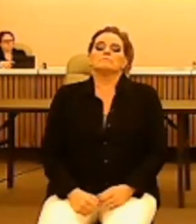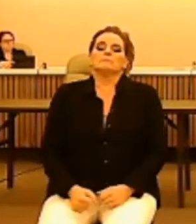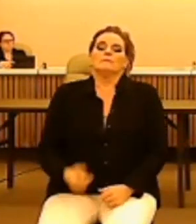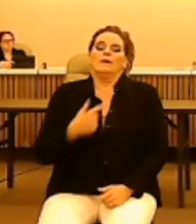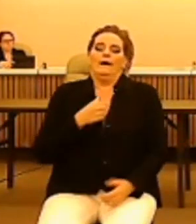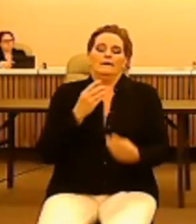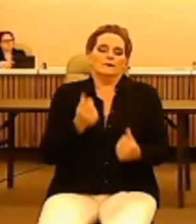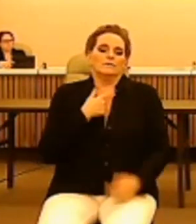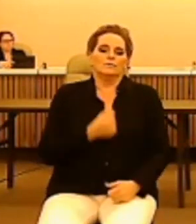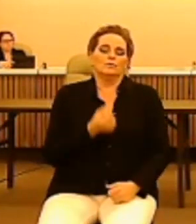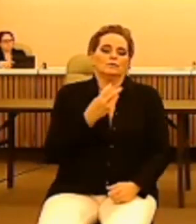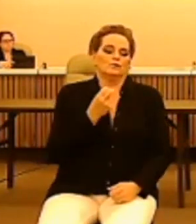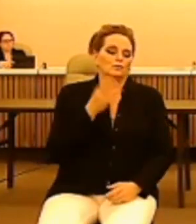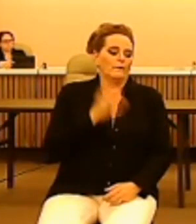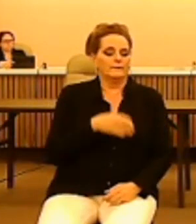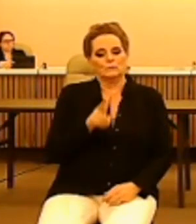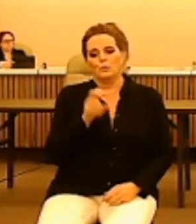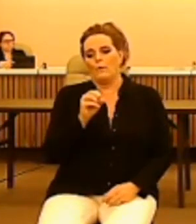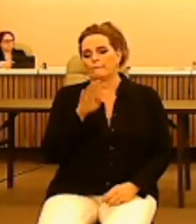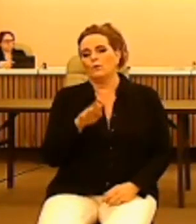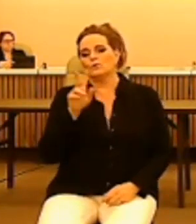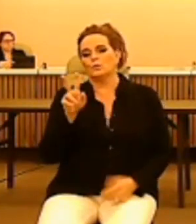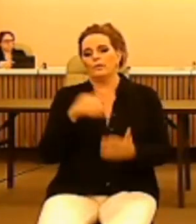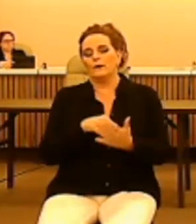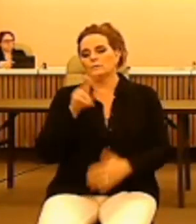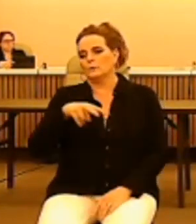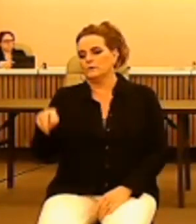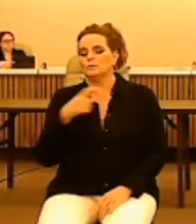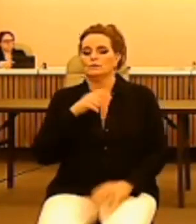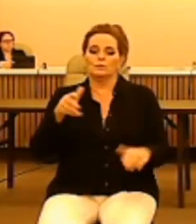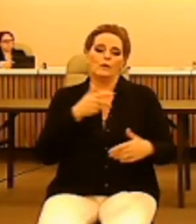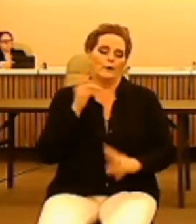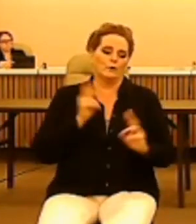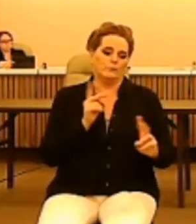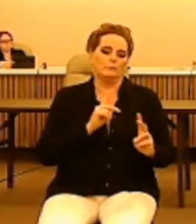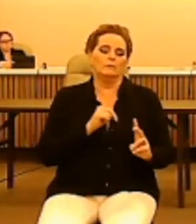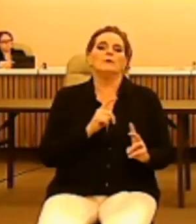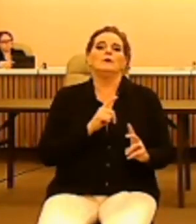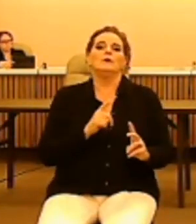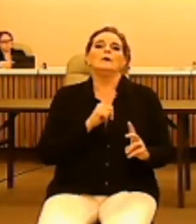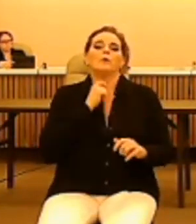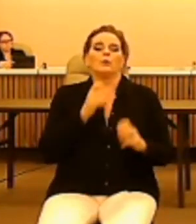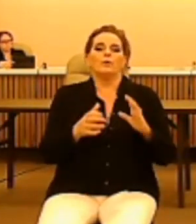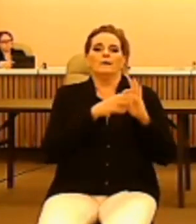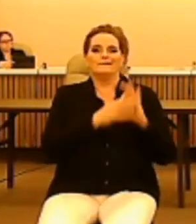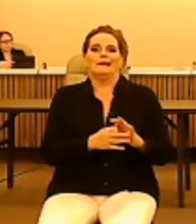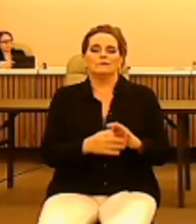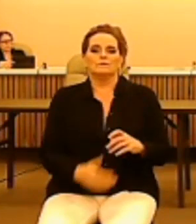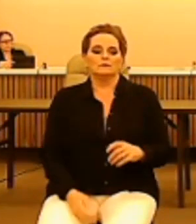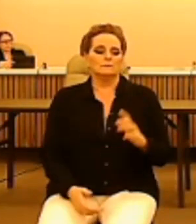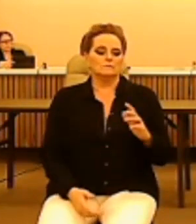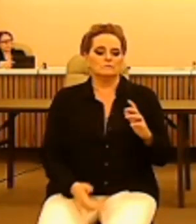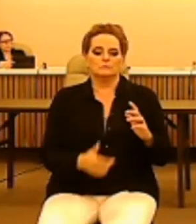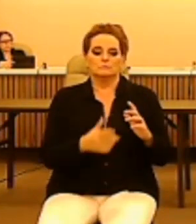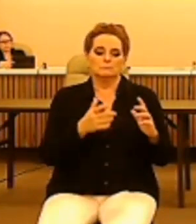I have resolution 12-204, 2022, to hire personnel per the attached. Second. Any